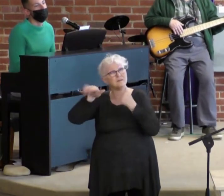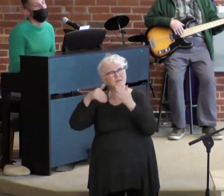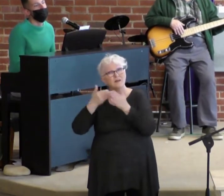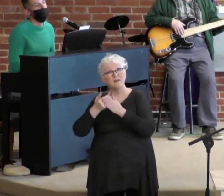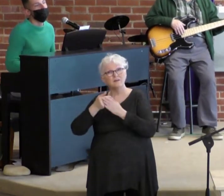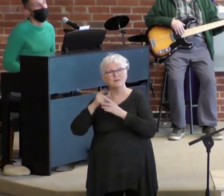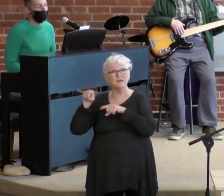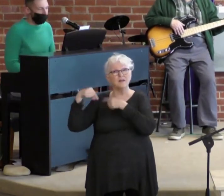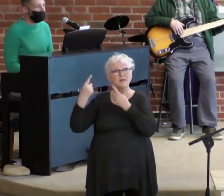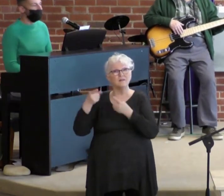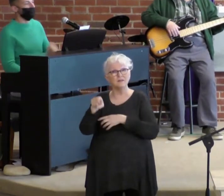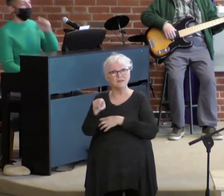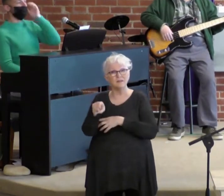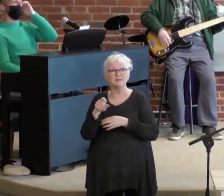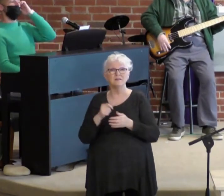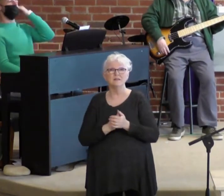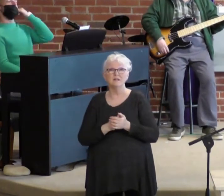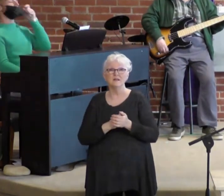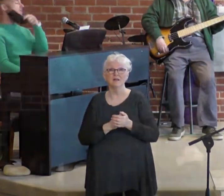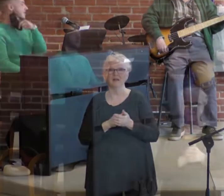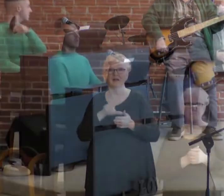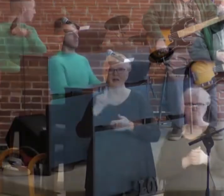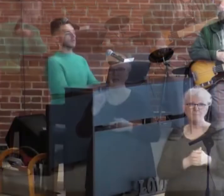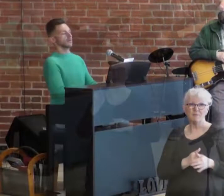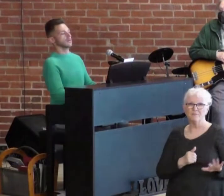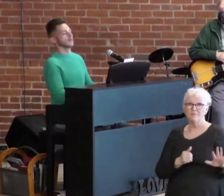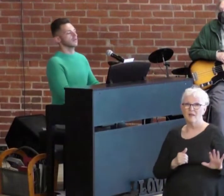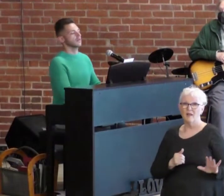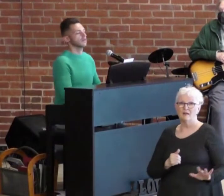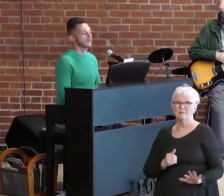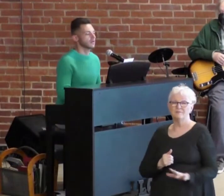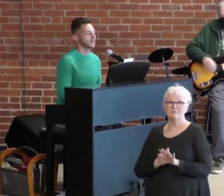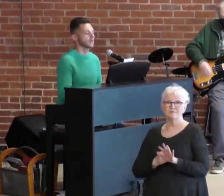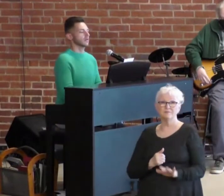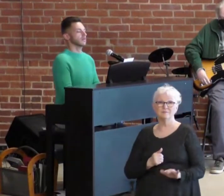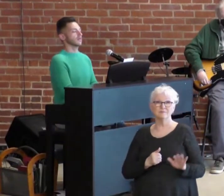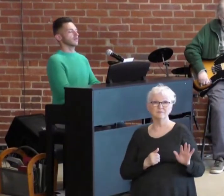life. Landon, are you ready to share some music with us, you and Tim?